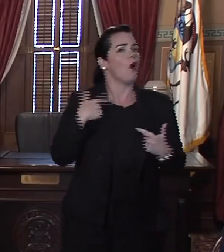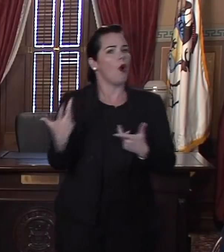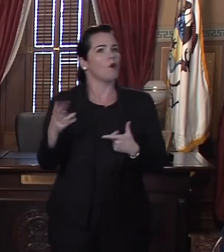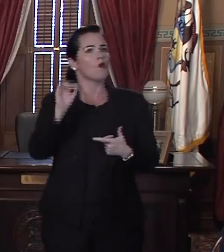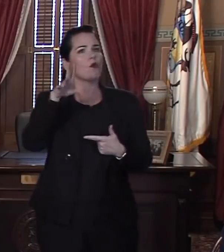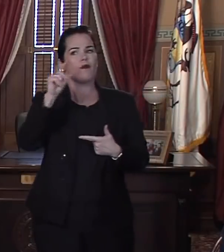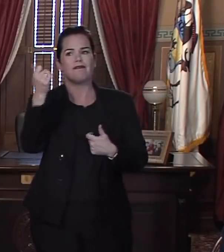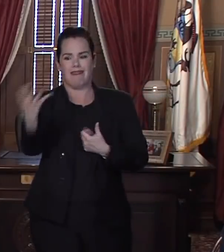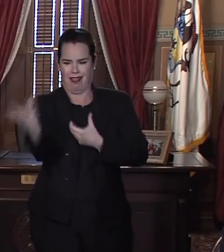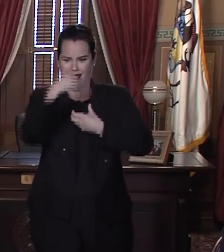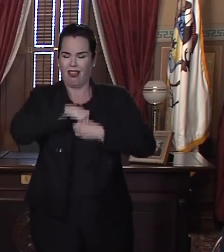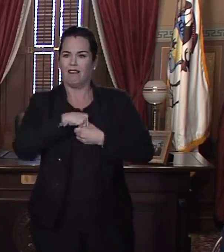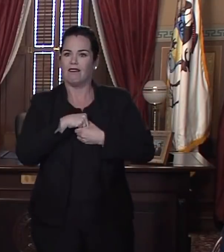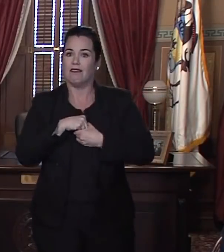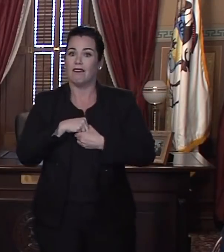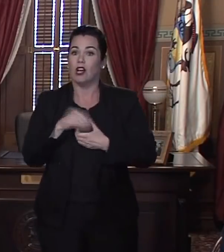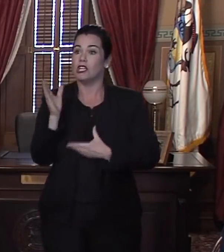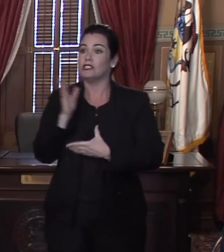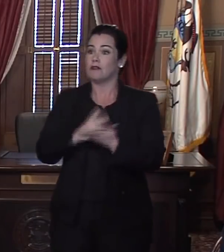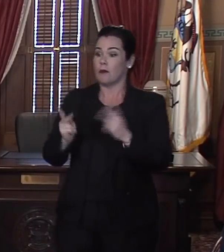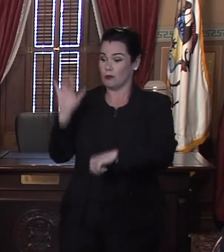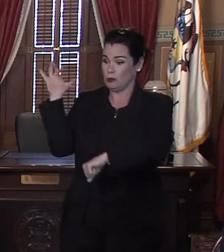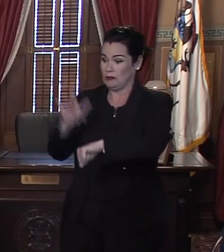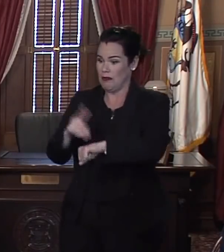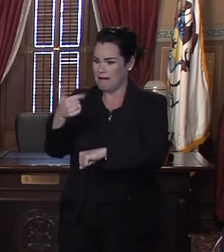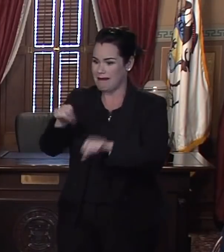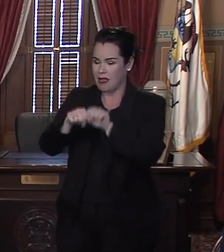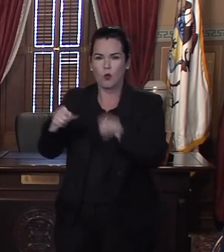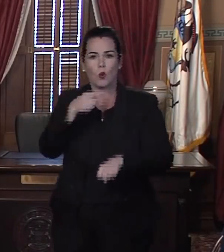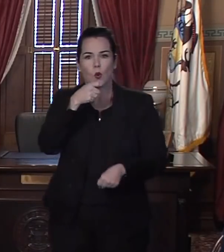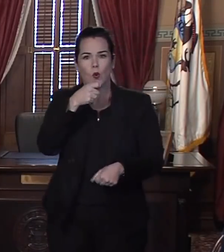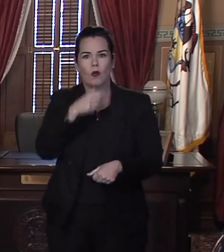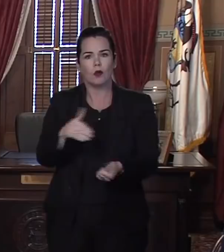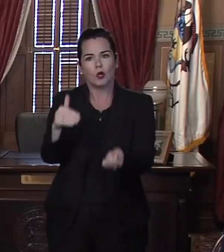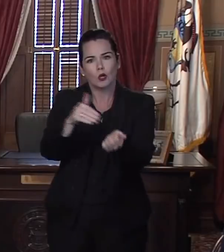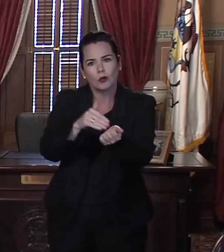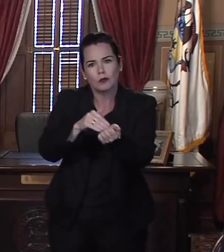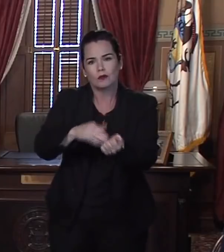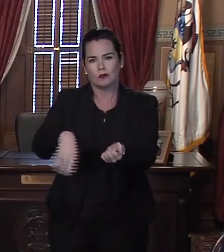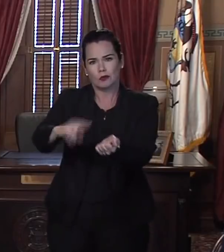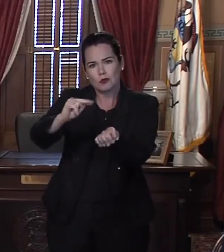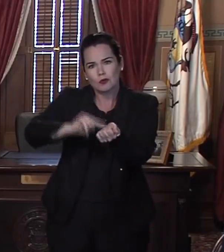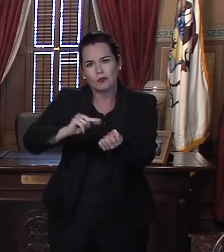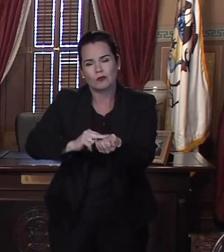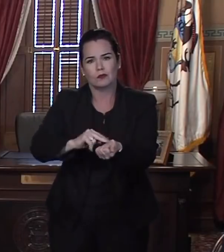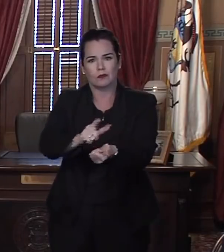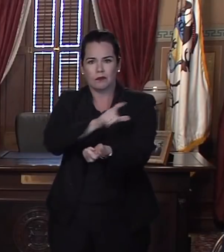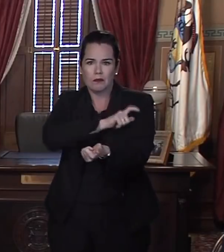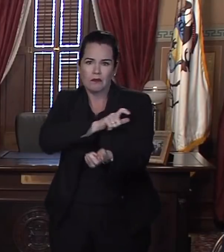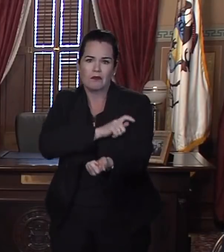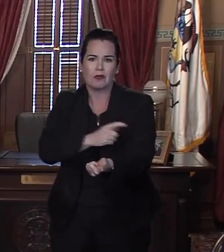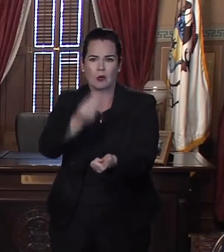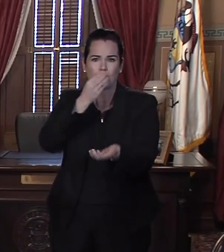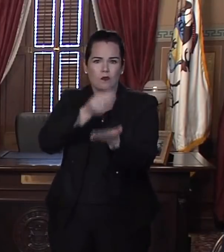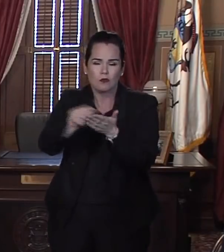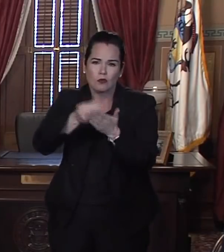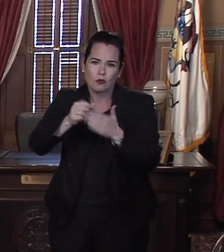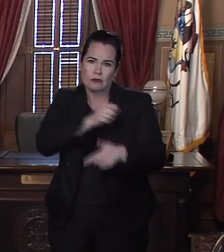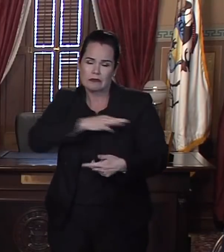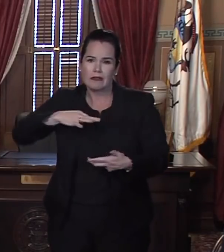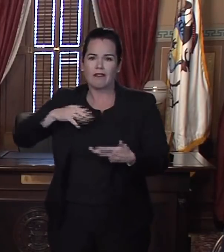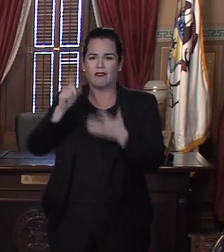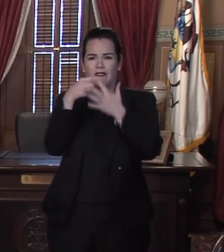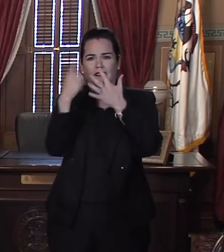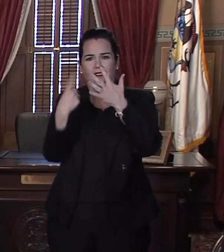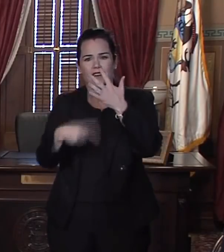nurses and doctors and police and fire and grocery store workers. And we want to make